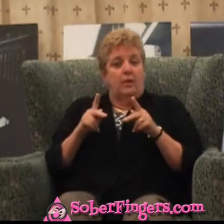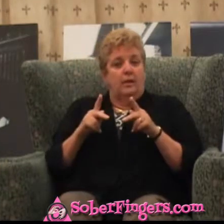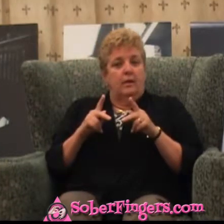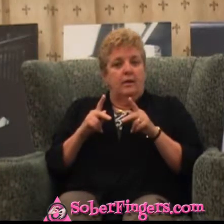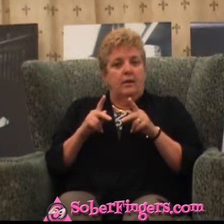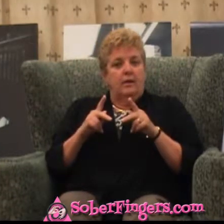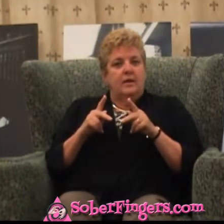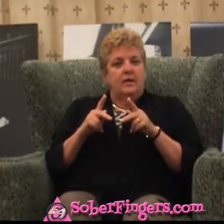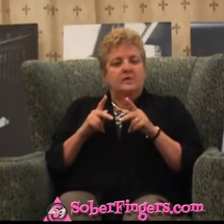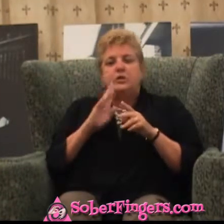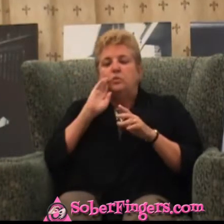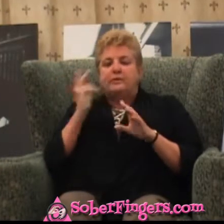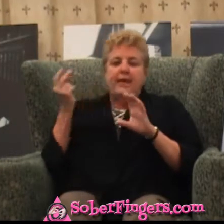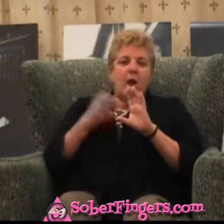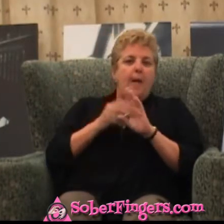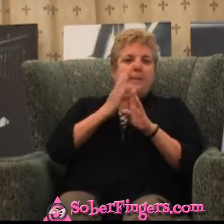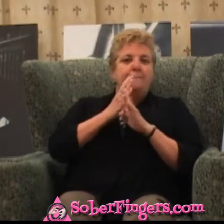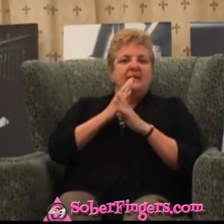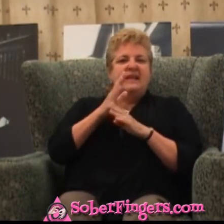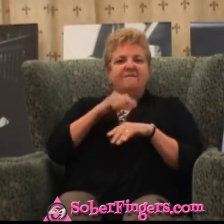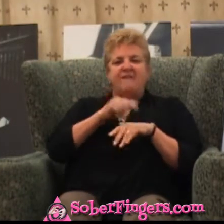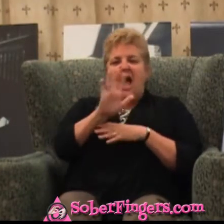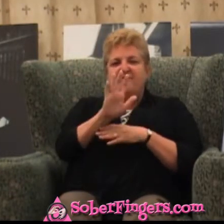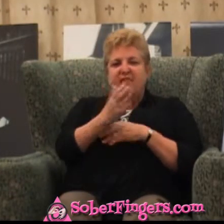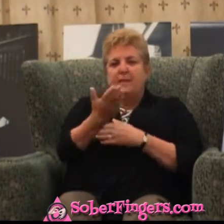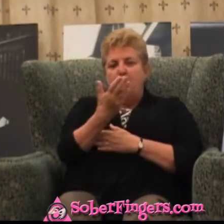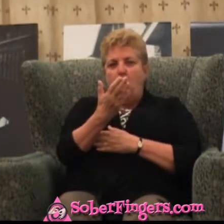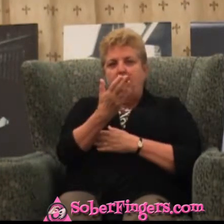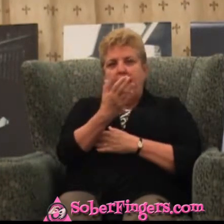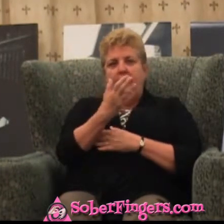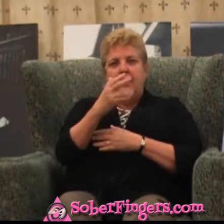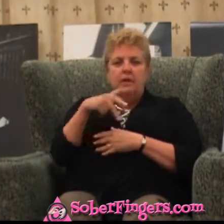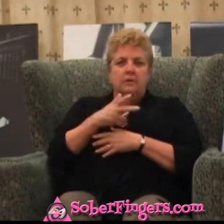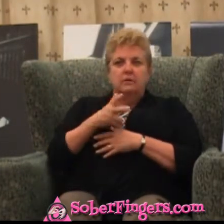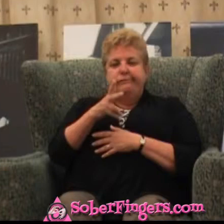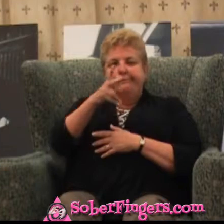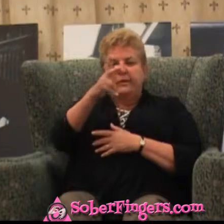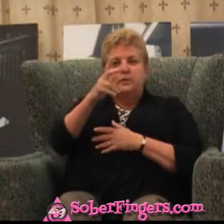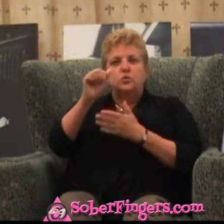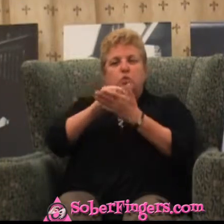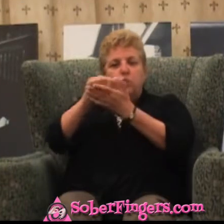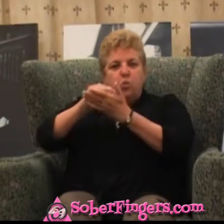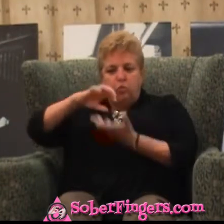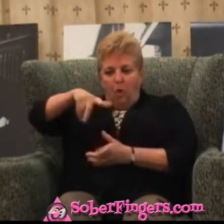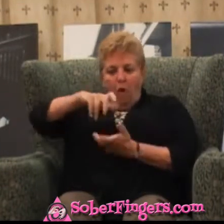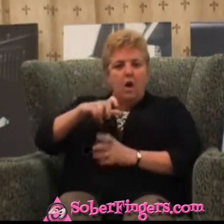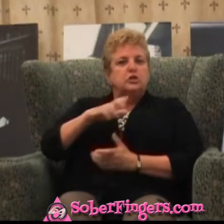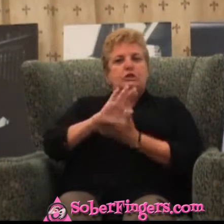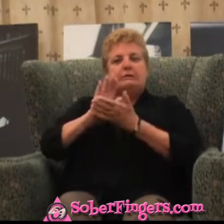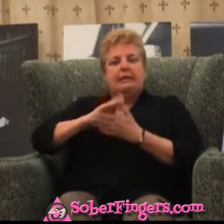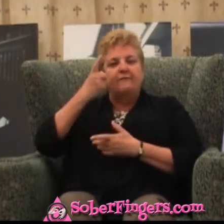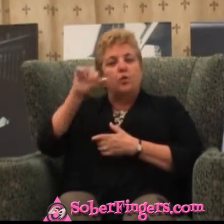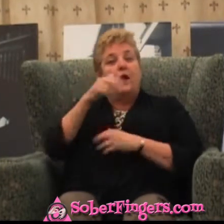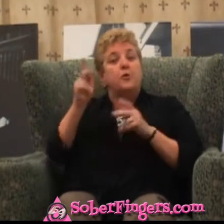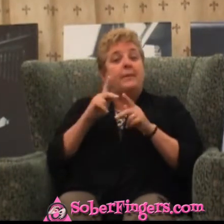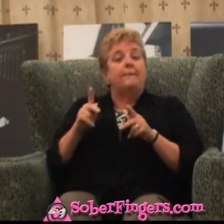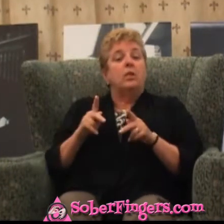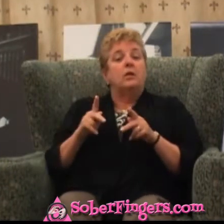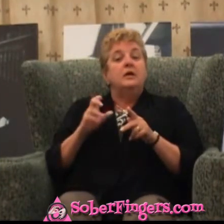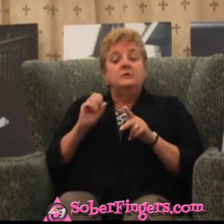at 5 or 6 o'clock in the morning up in the hills to wash, clean, cook for other people's family so she could feed her